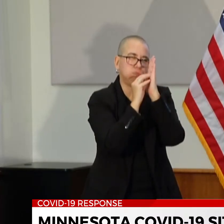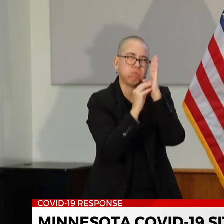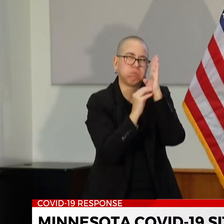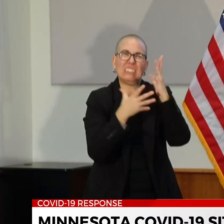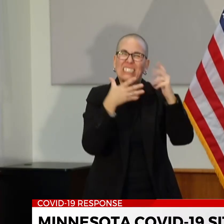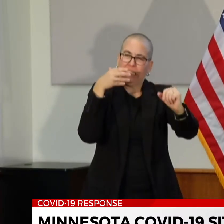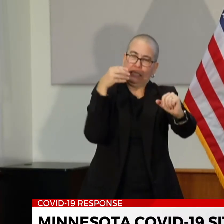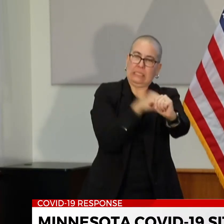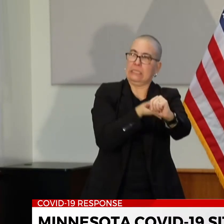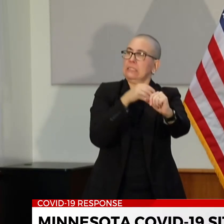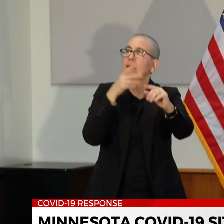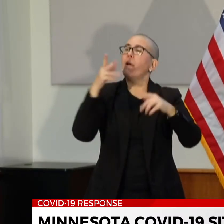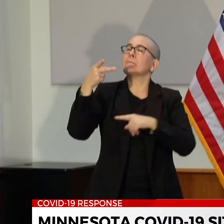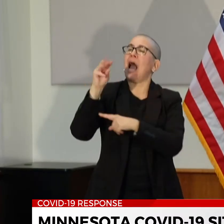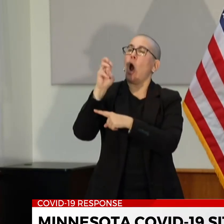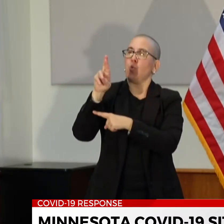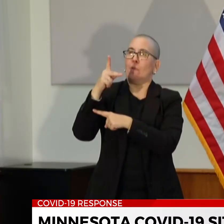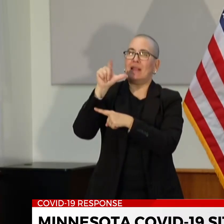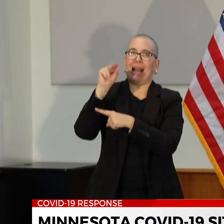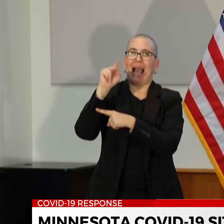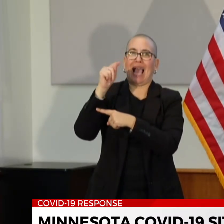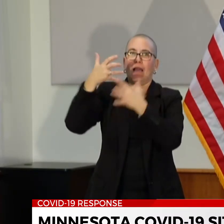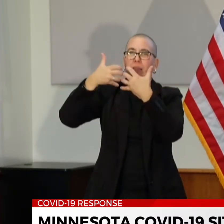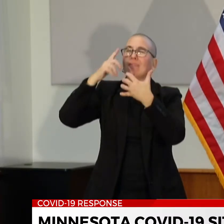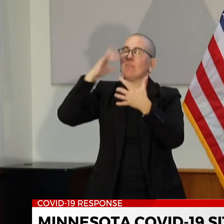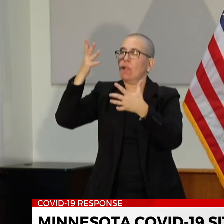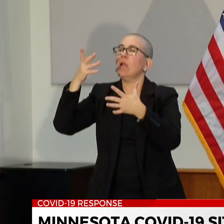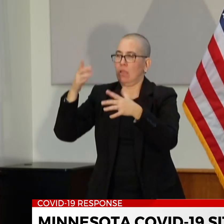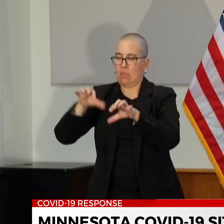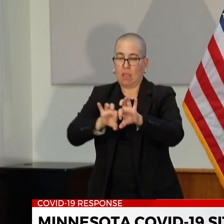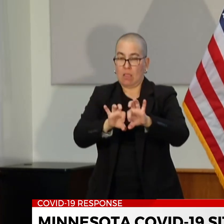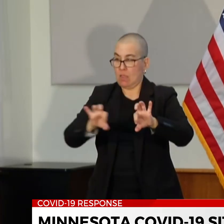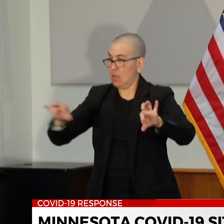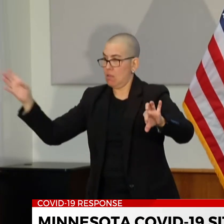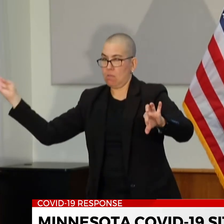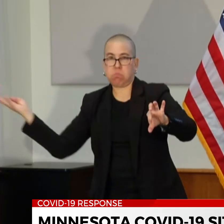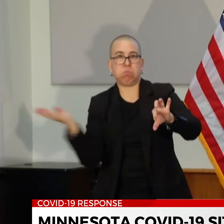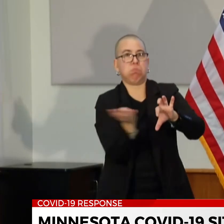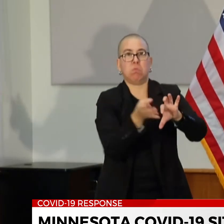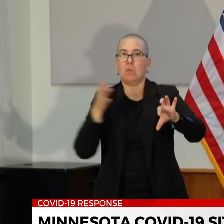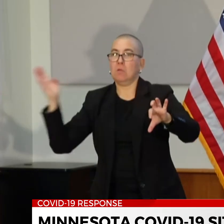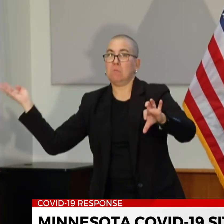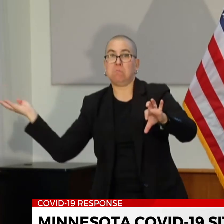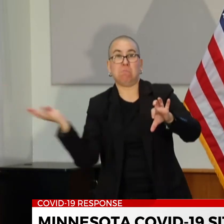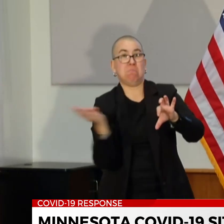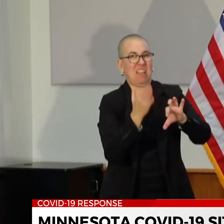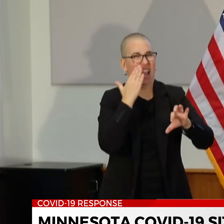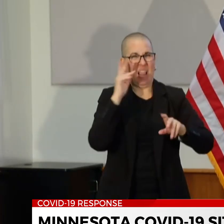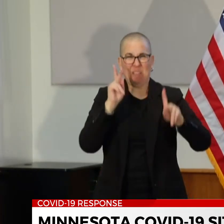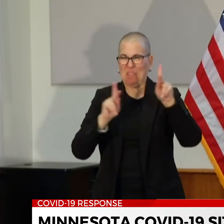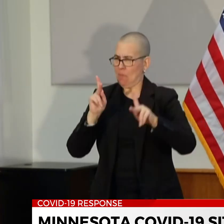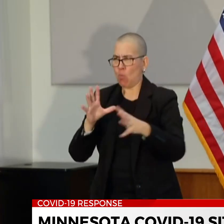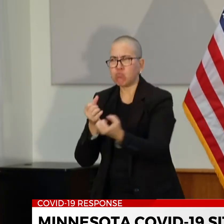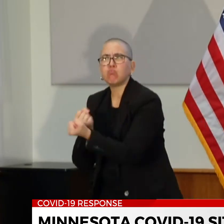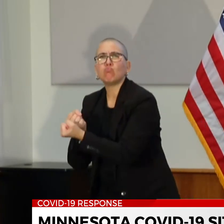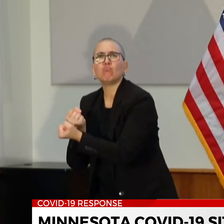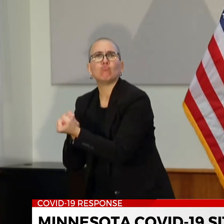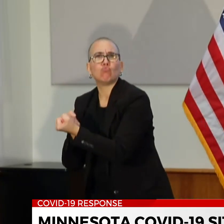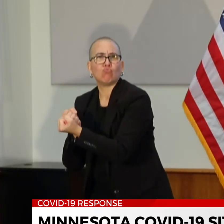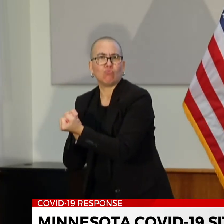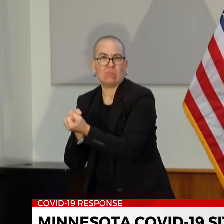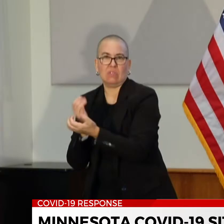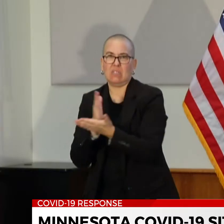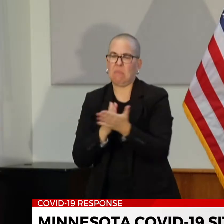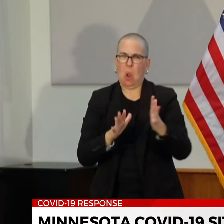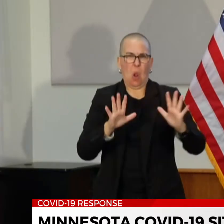With that being said, I certainly, those folks, and this has a lot of passion, both for and opposed to the pipeline, you have to stay in